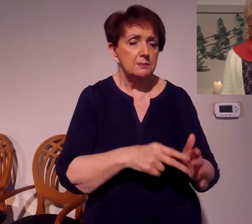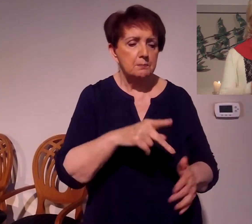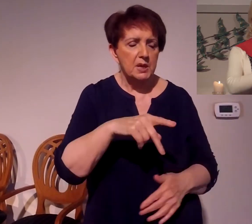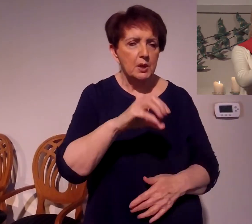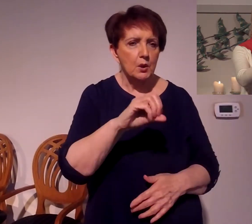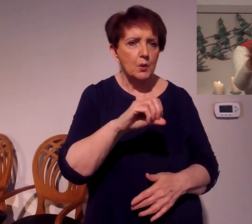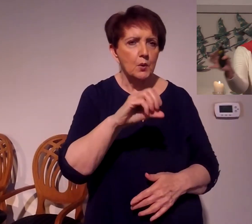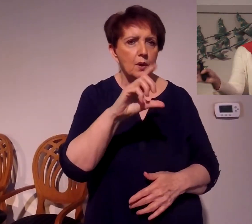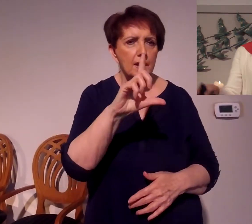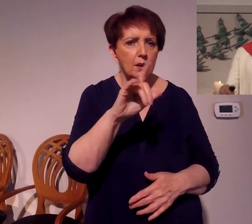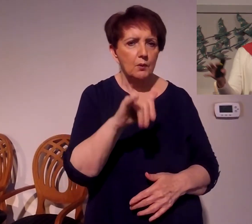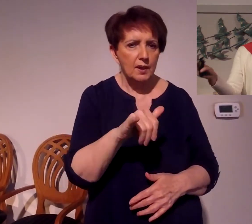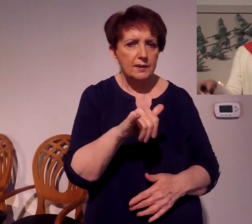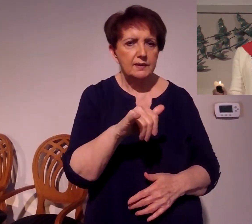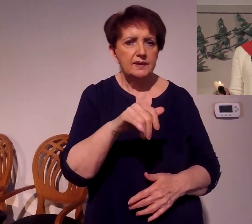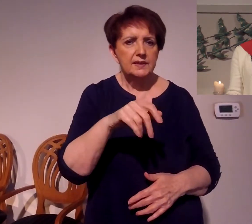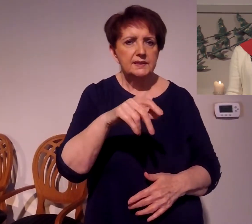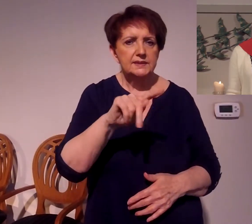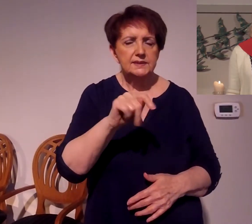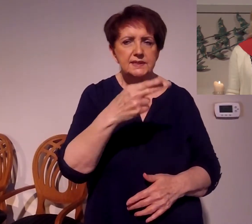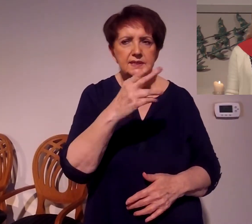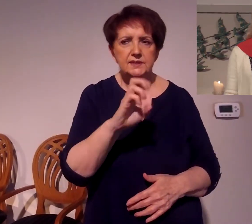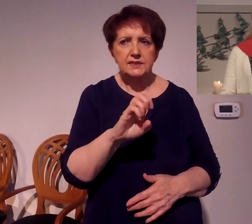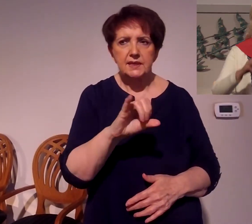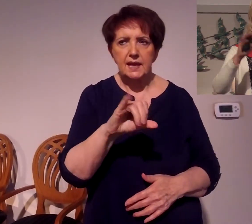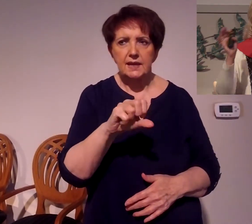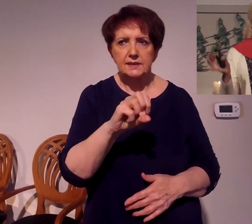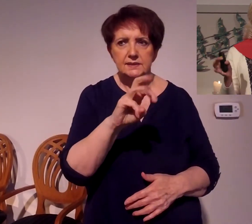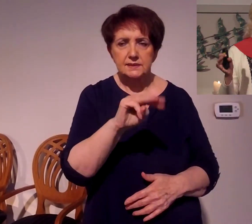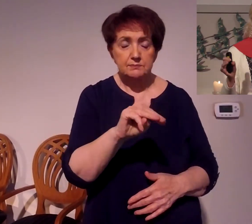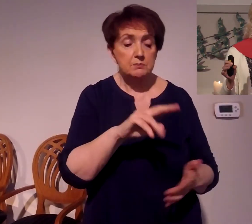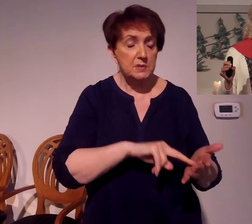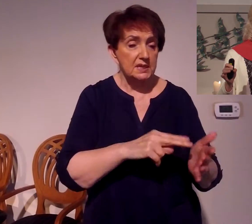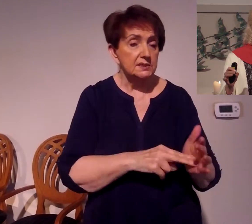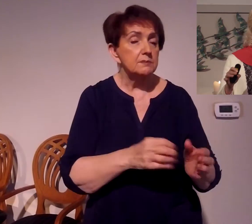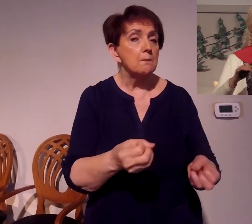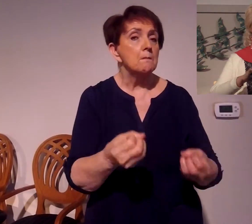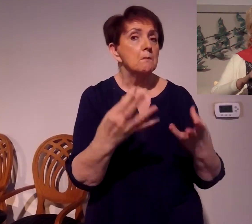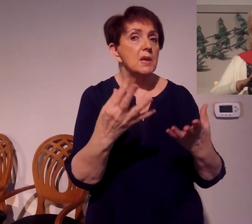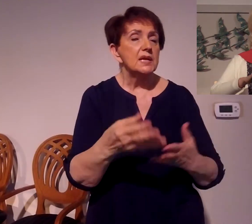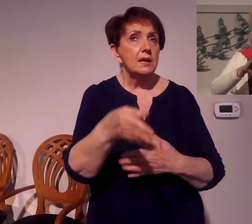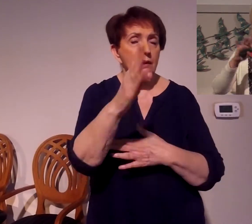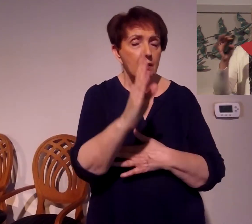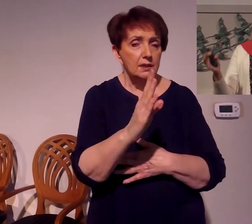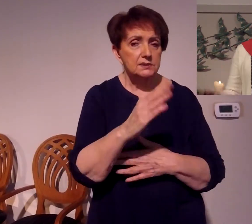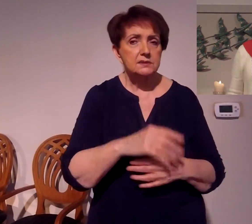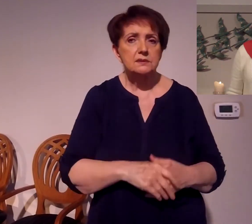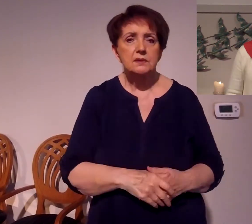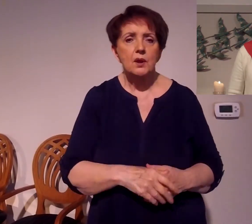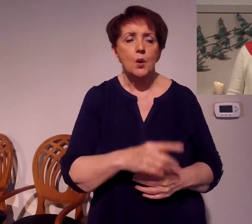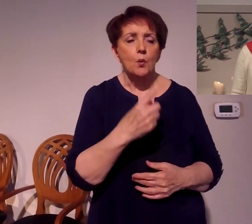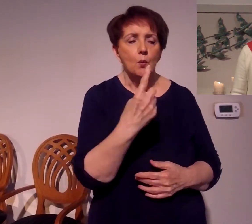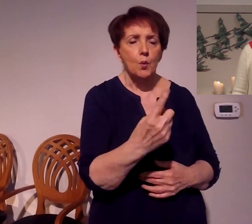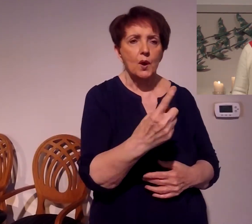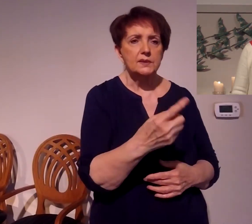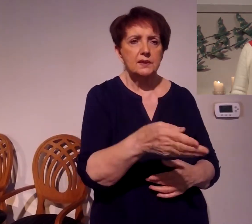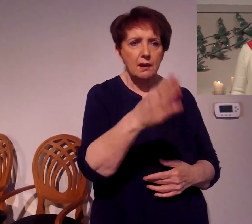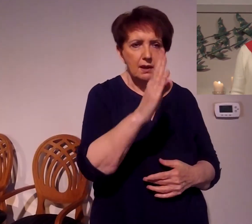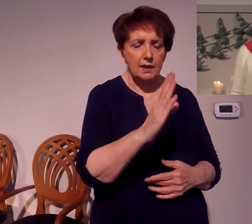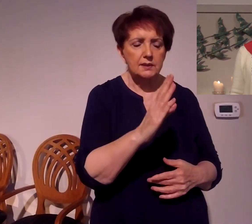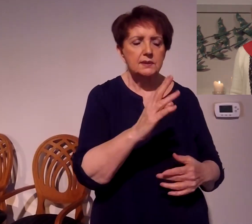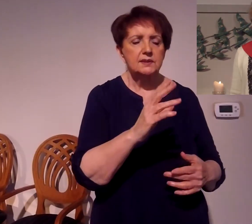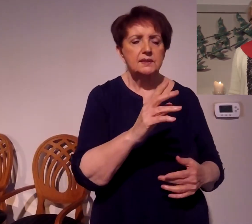Polytheism means many beings that are gods. Theism, one, monotheism, one being that is a god.